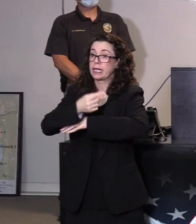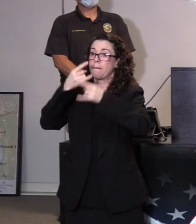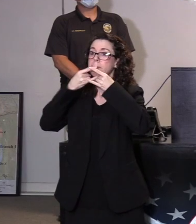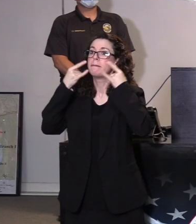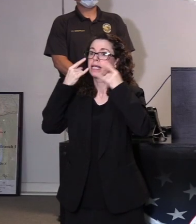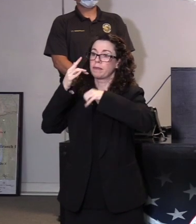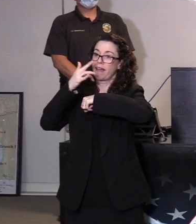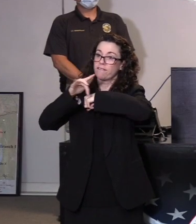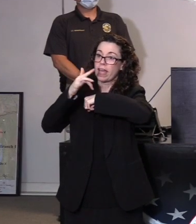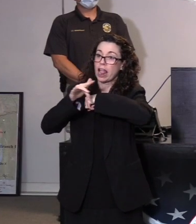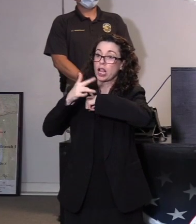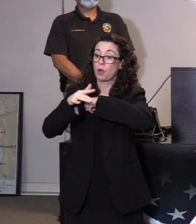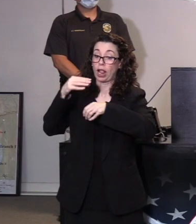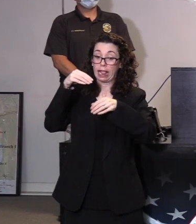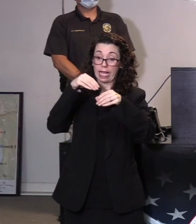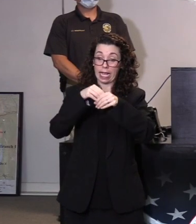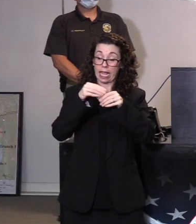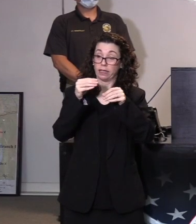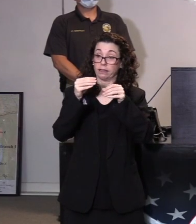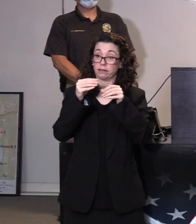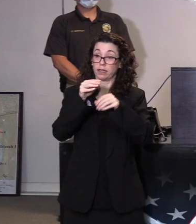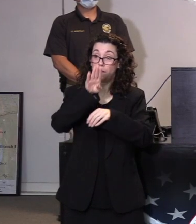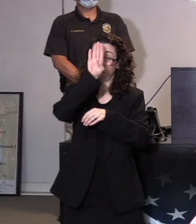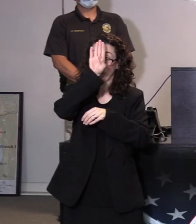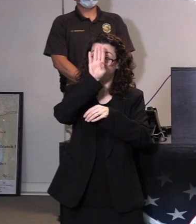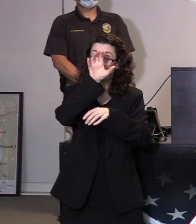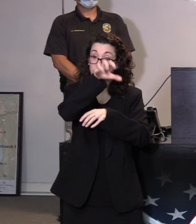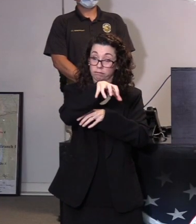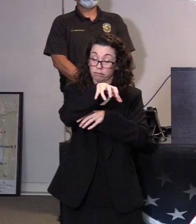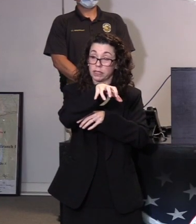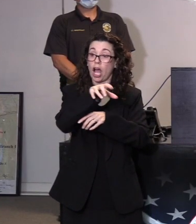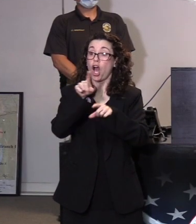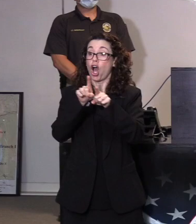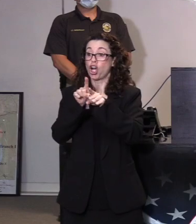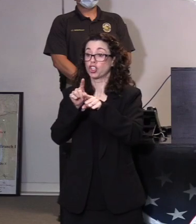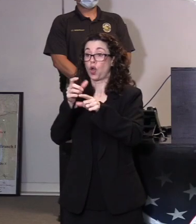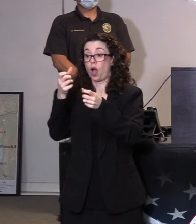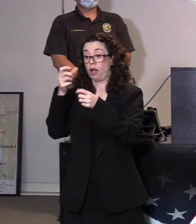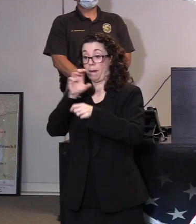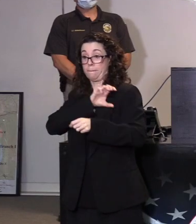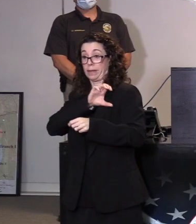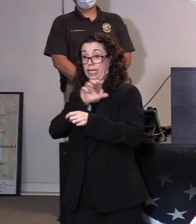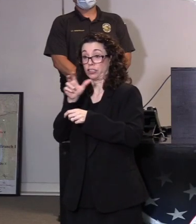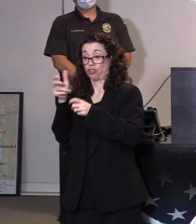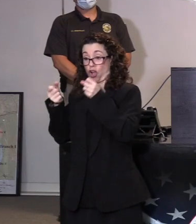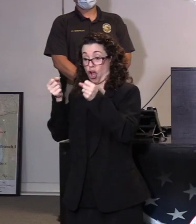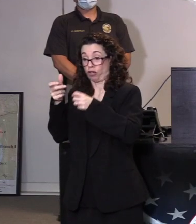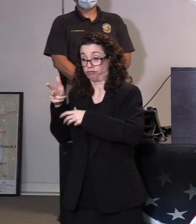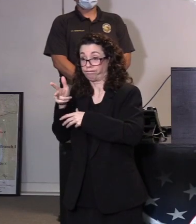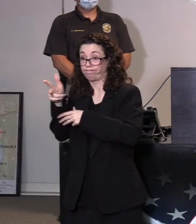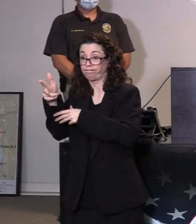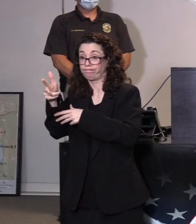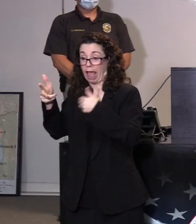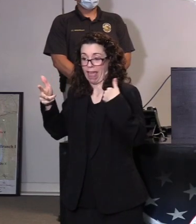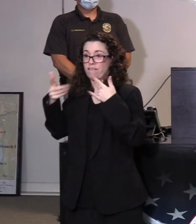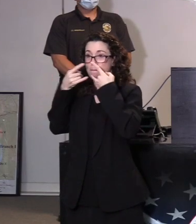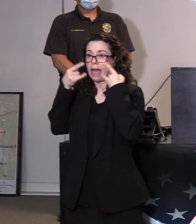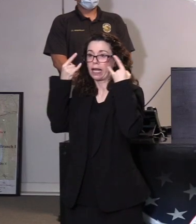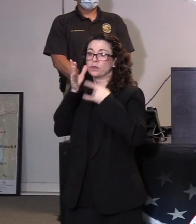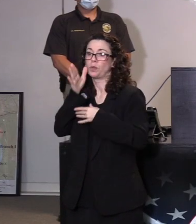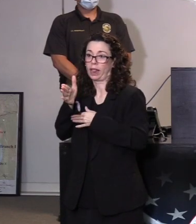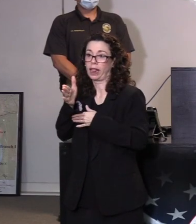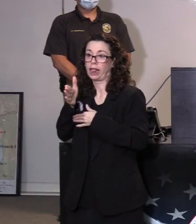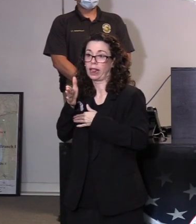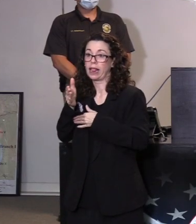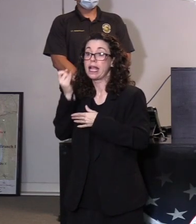cars that's patrolling the streets of this county. We ask that if anyone needs masks, either contact the sheriff's office or contact one